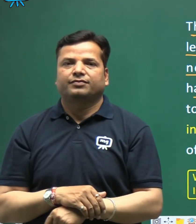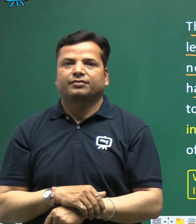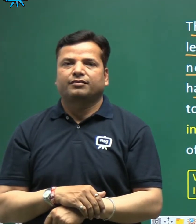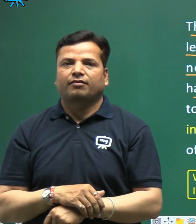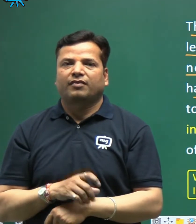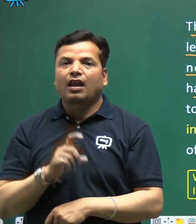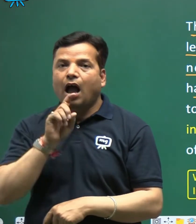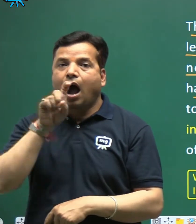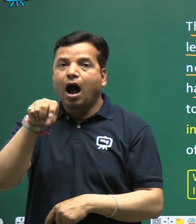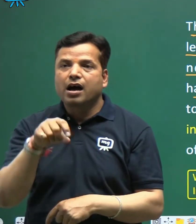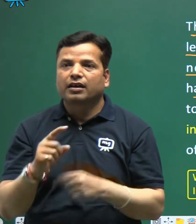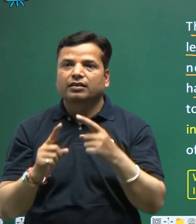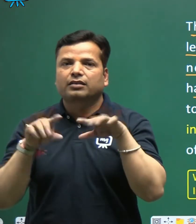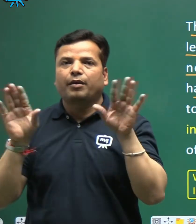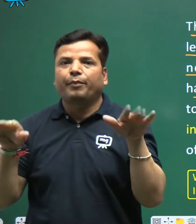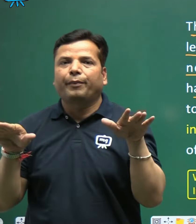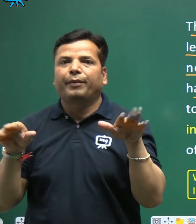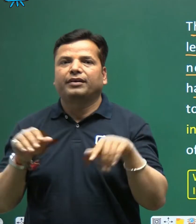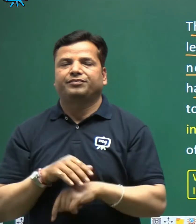asked the bird